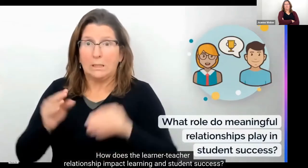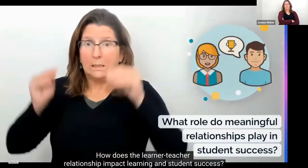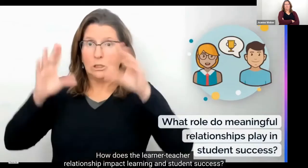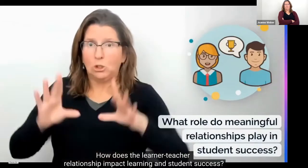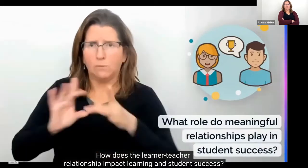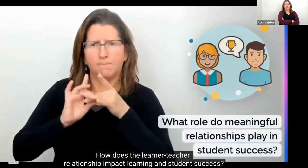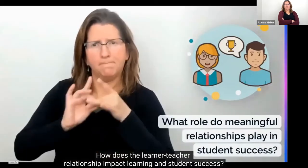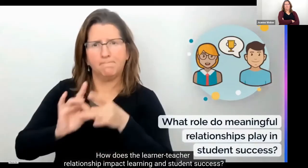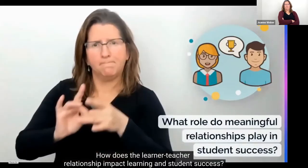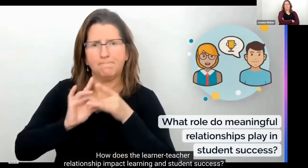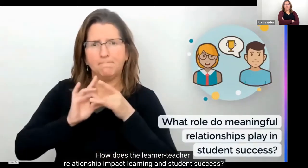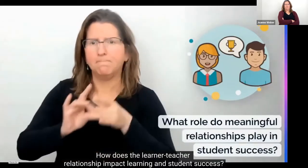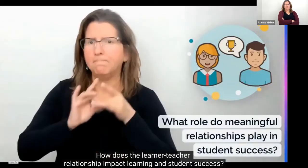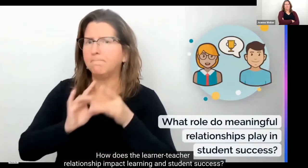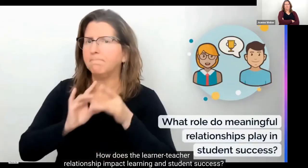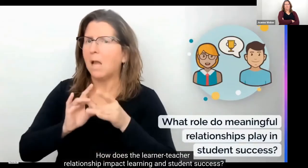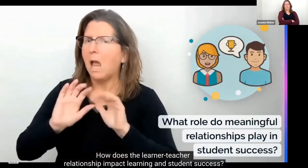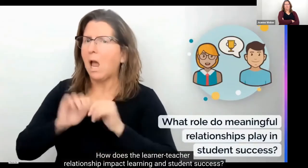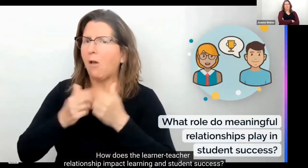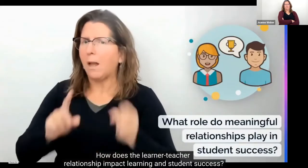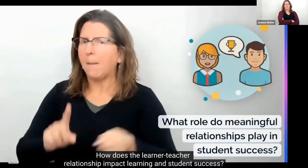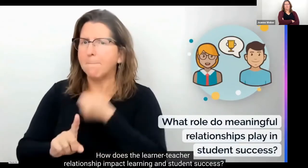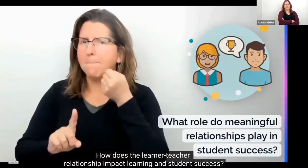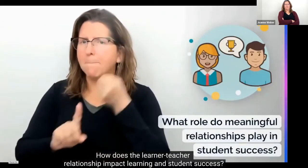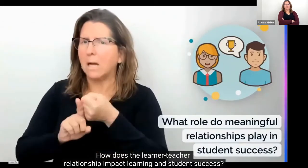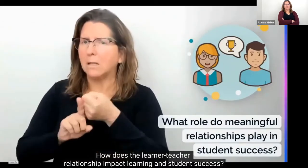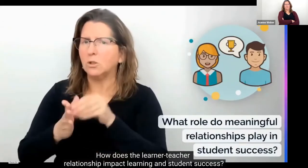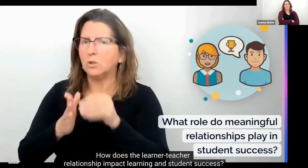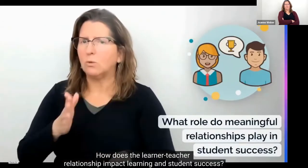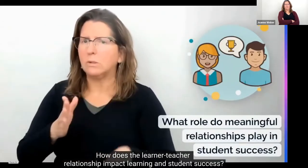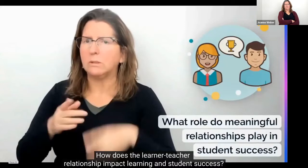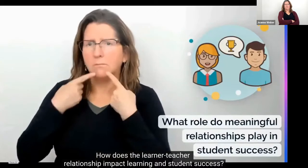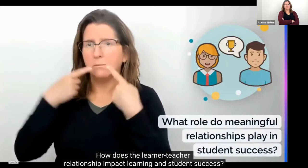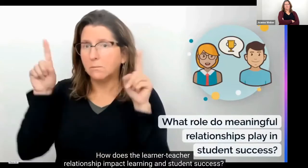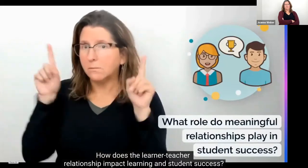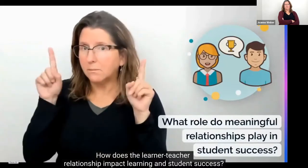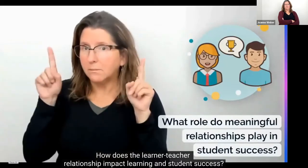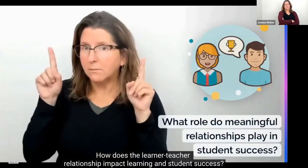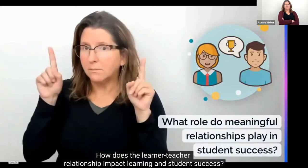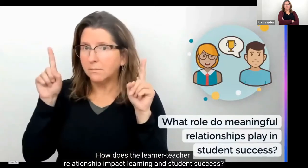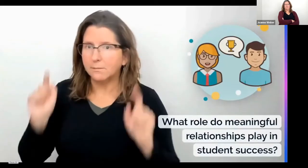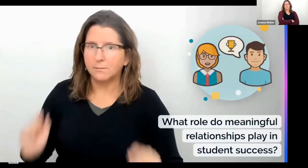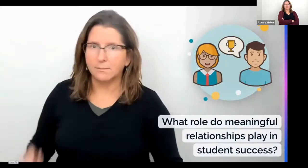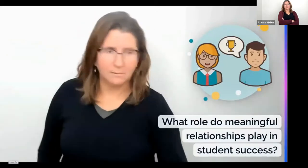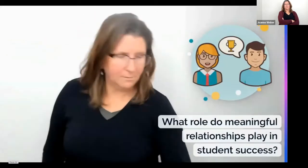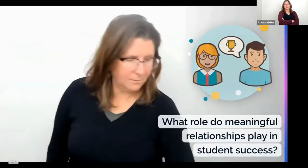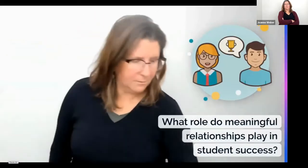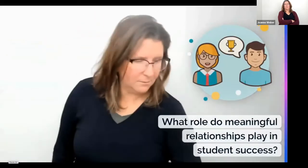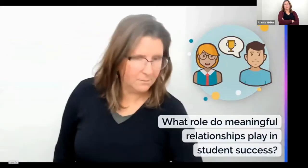How does the learner-teacher relationship impact learning and student success?